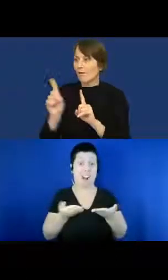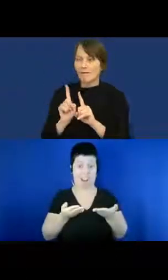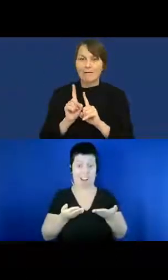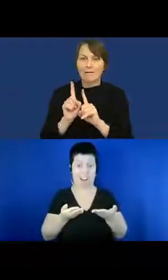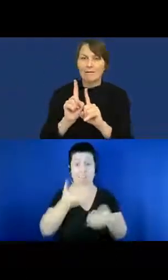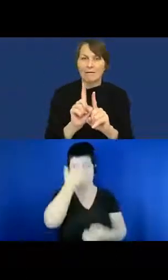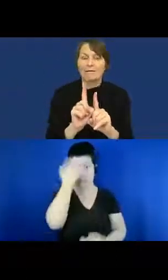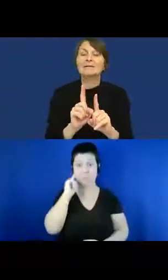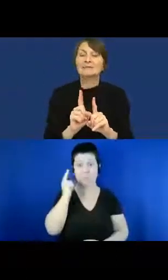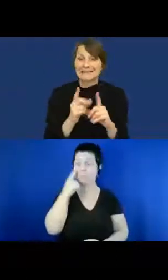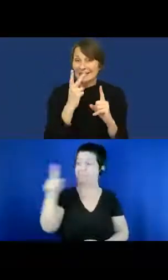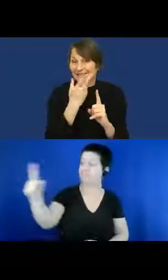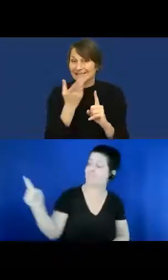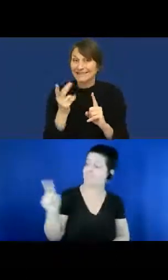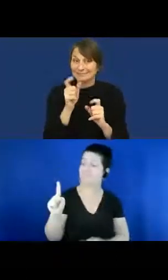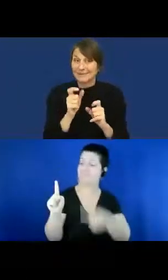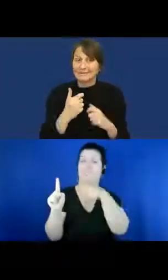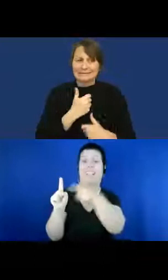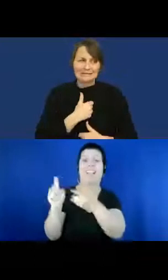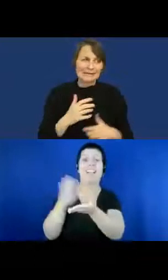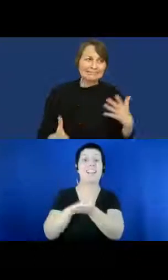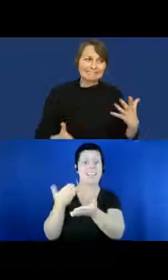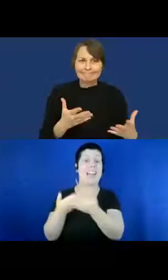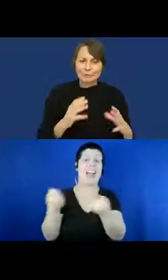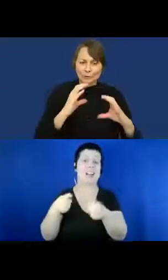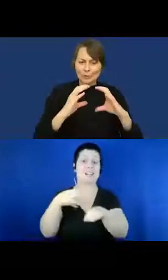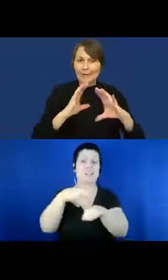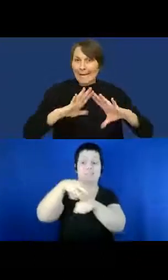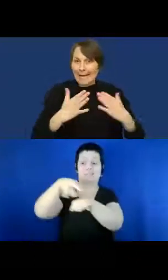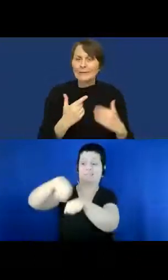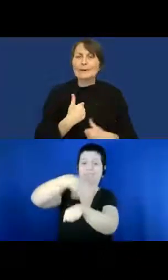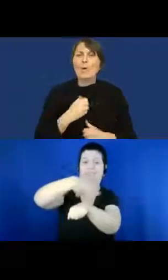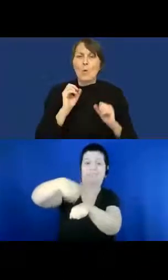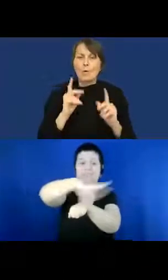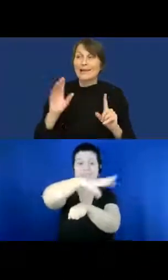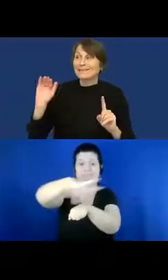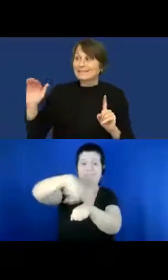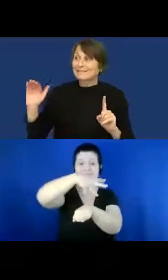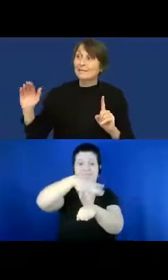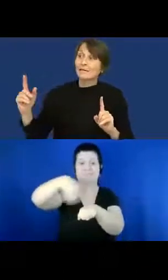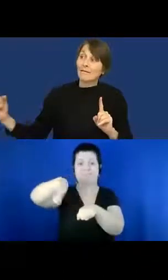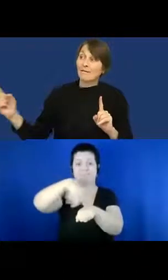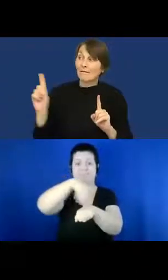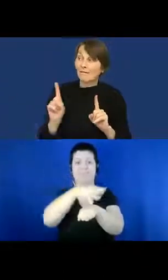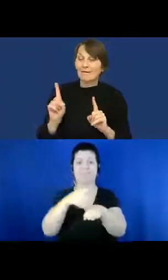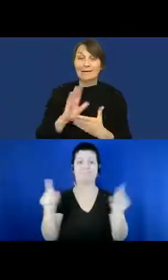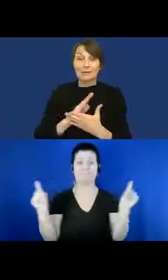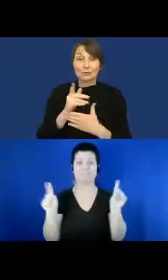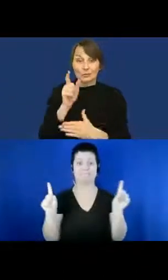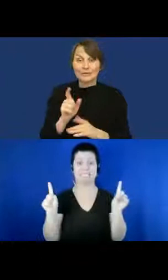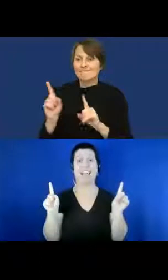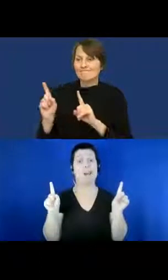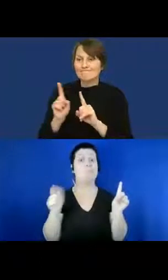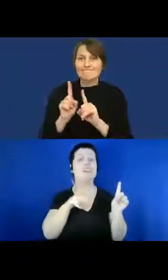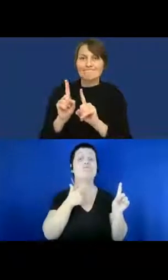need an interpreter to mediate conversations with other people. So they would like to be able to